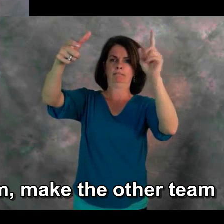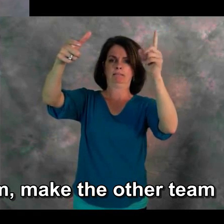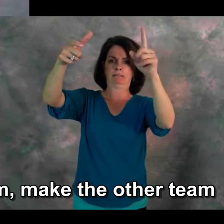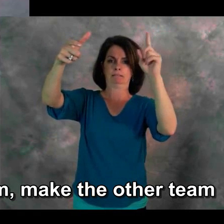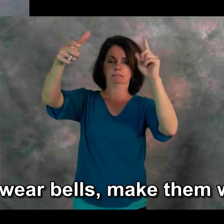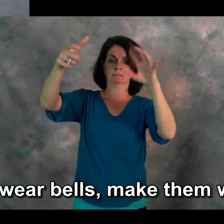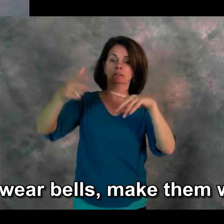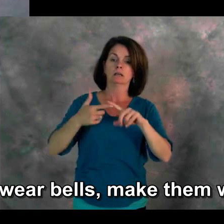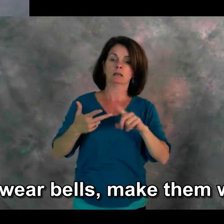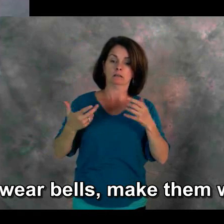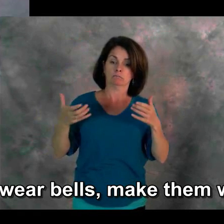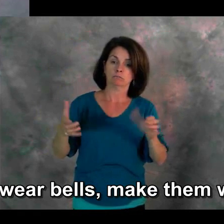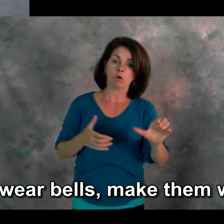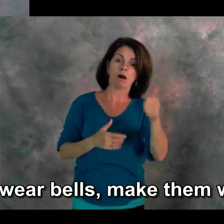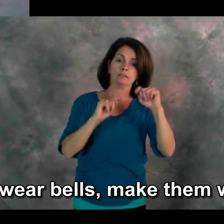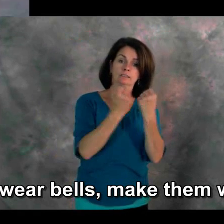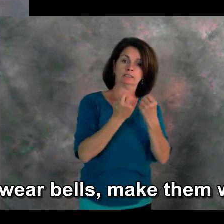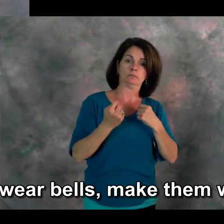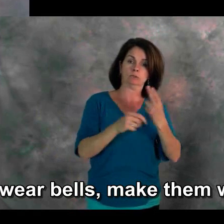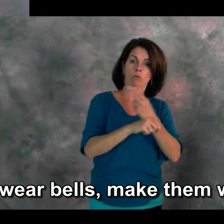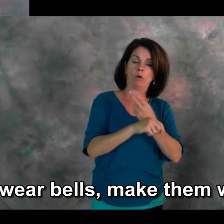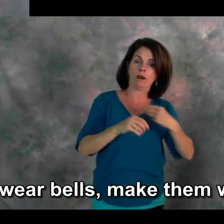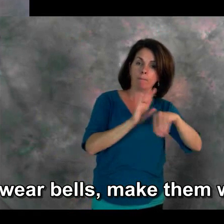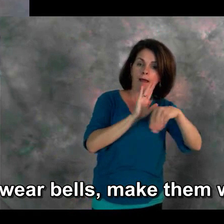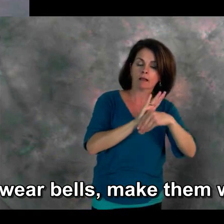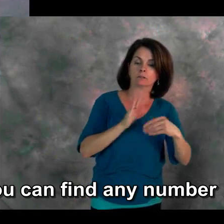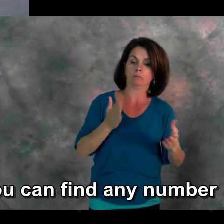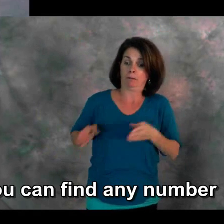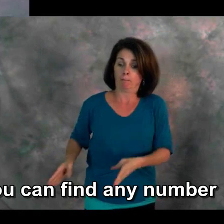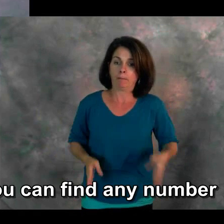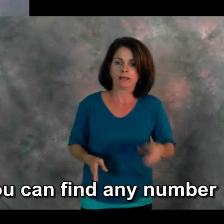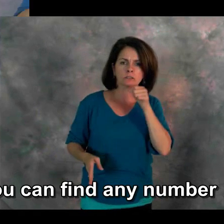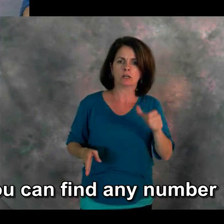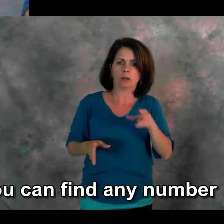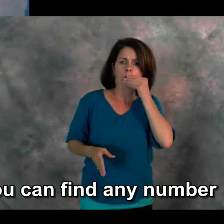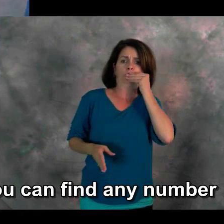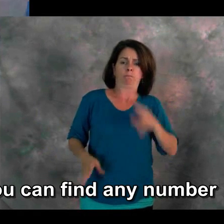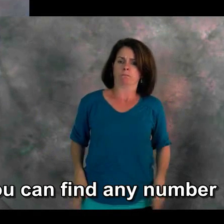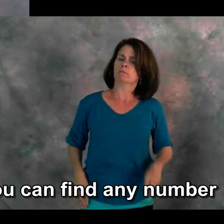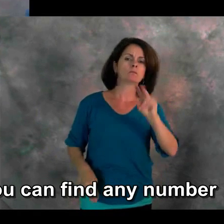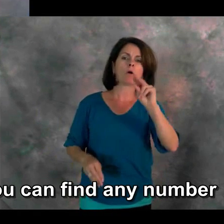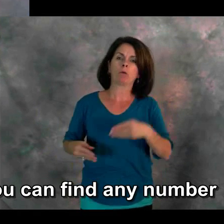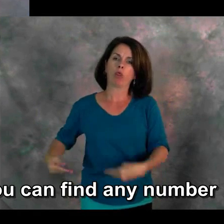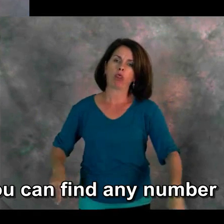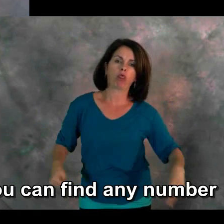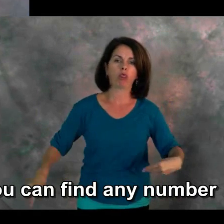make the other team wear bells, make everyone wear bells, make them wear swishy, loud pants.